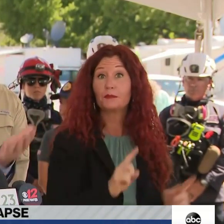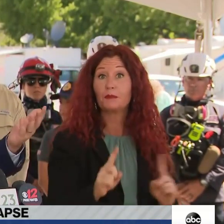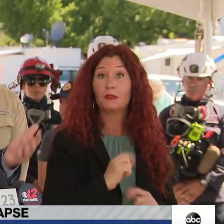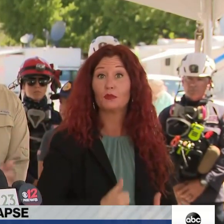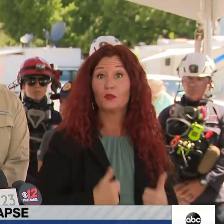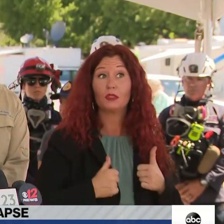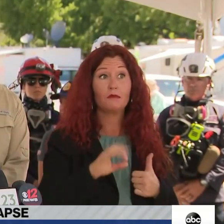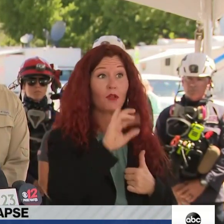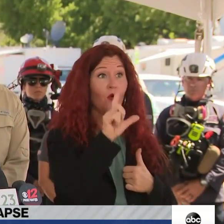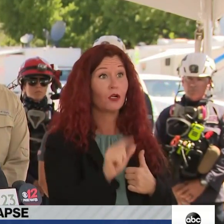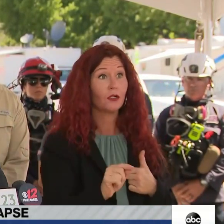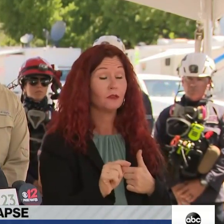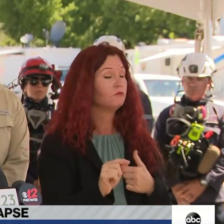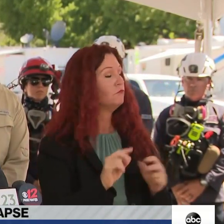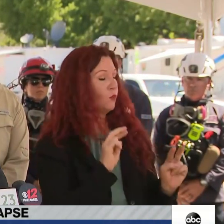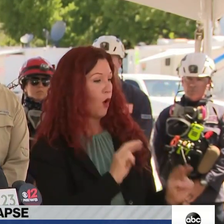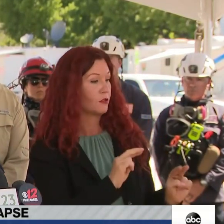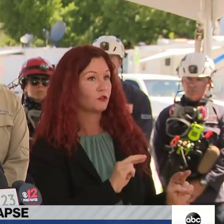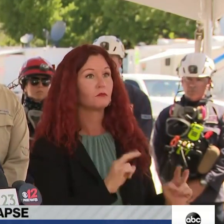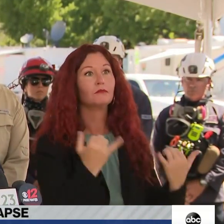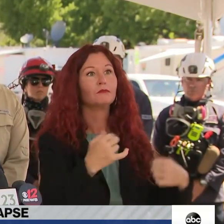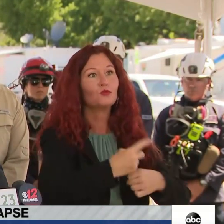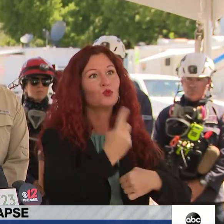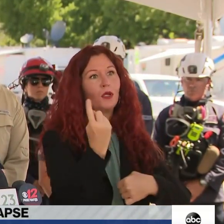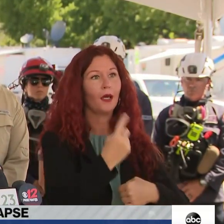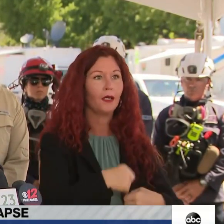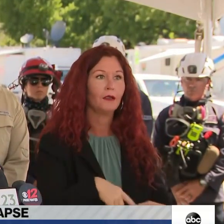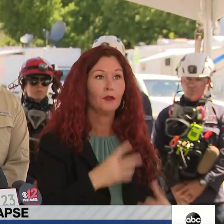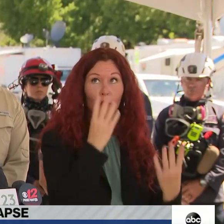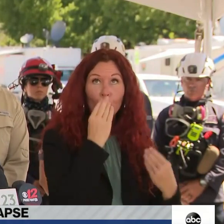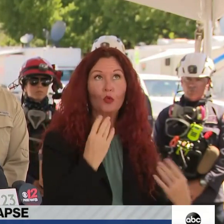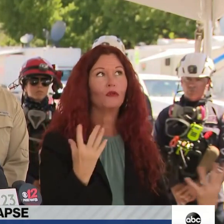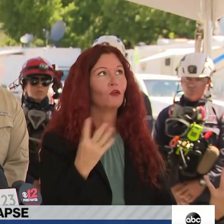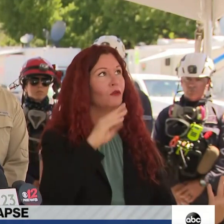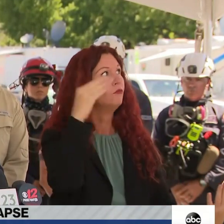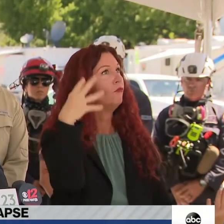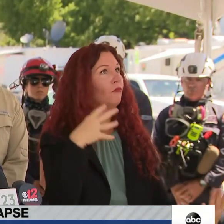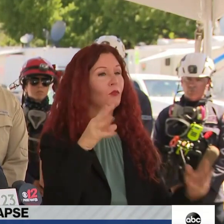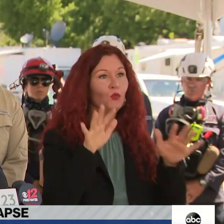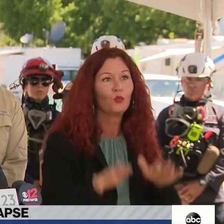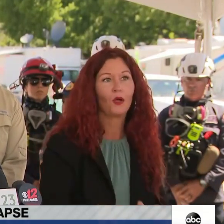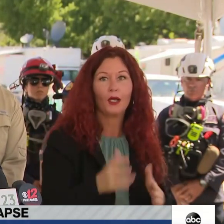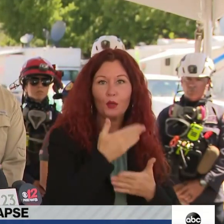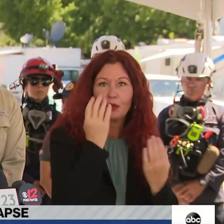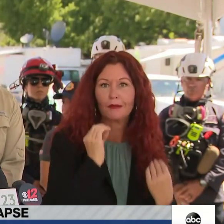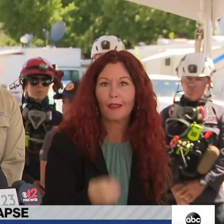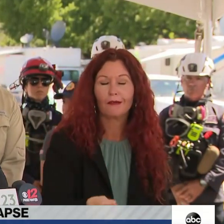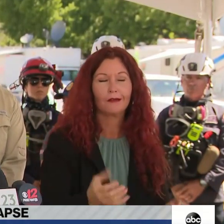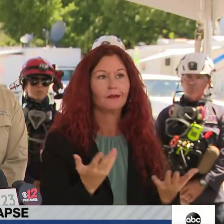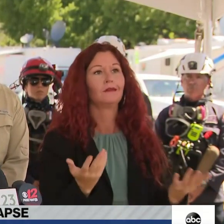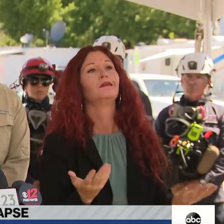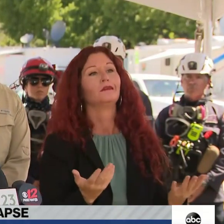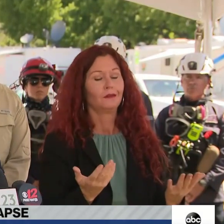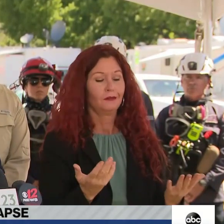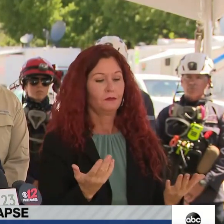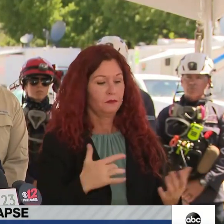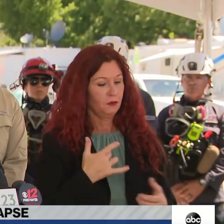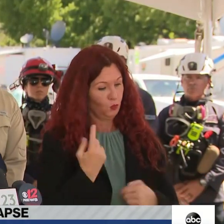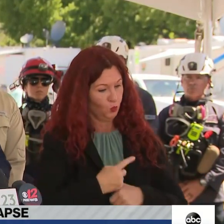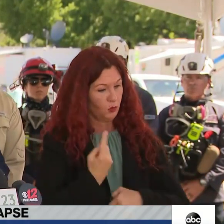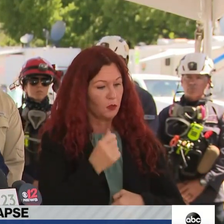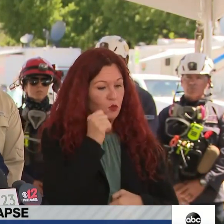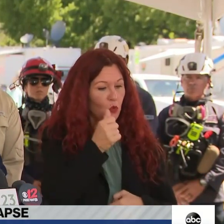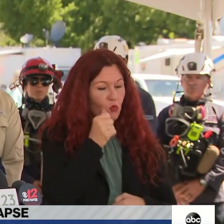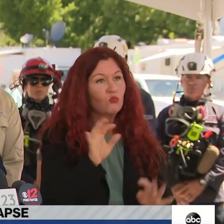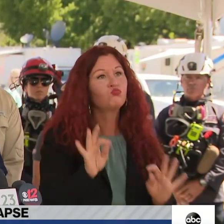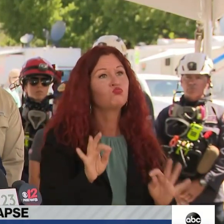beautiful day today, the best day we've had here for sure. You're not likely to see any impacts today or tomorrow, but as we get into Monday, if